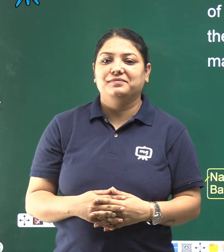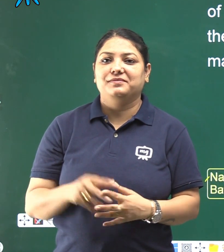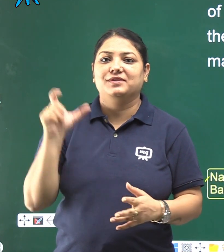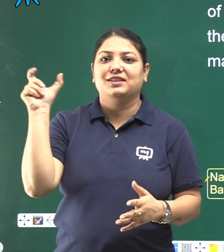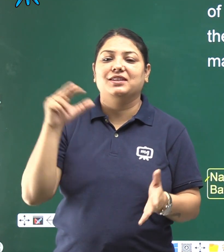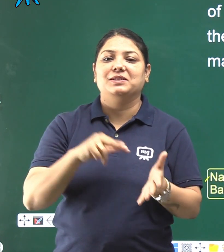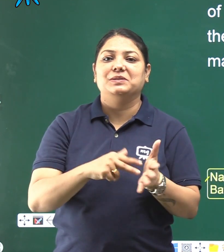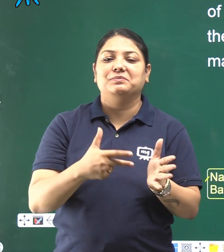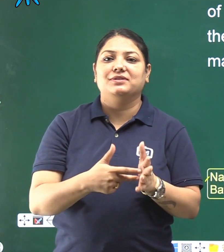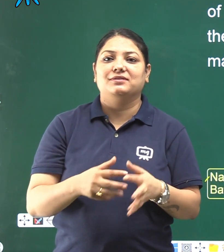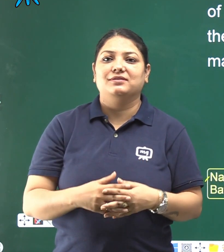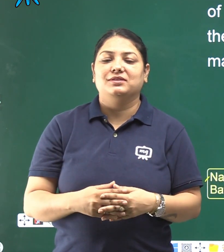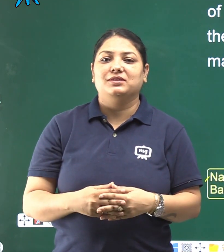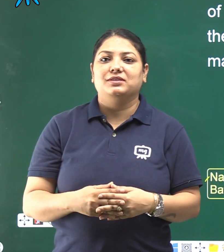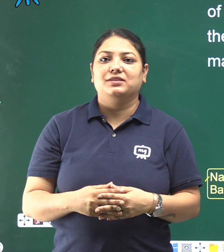Narration means